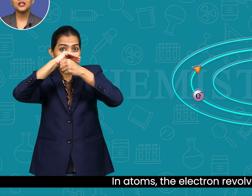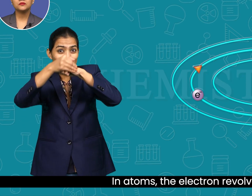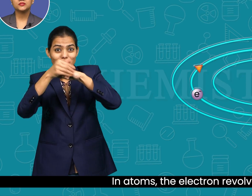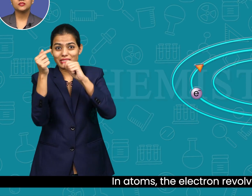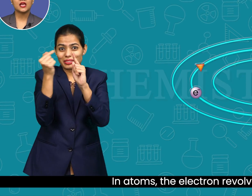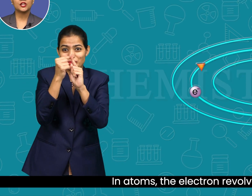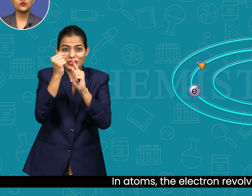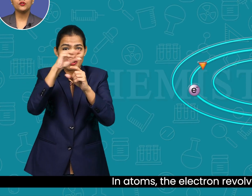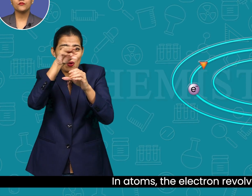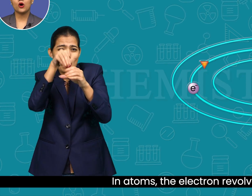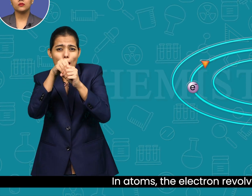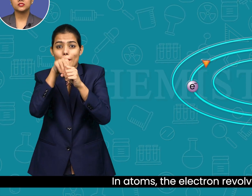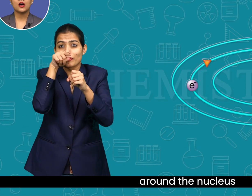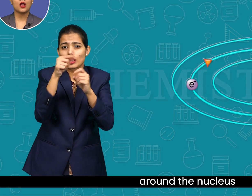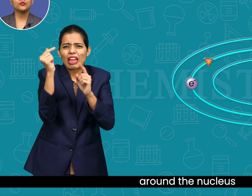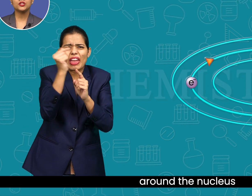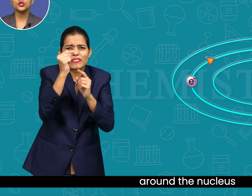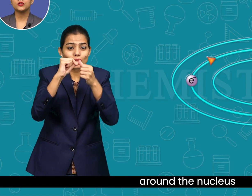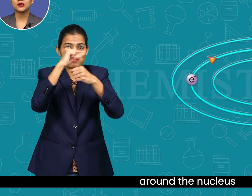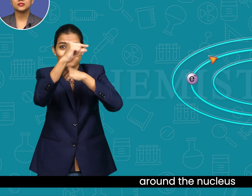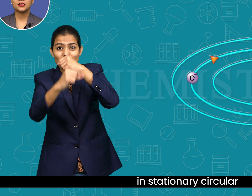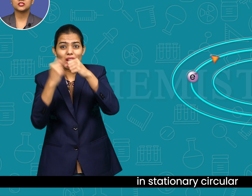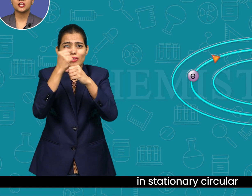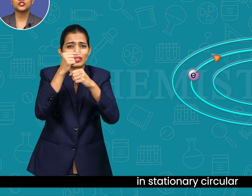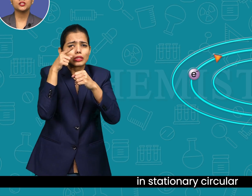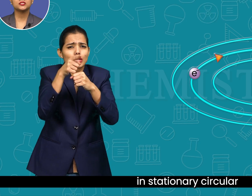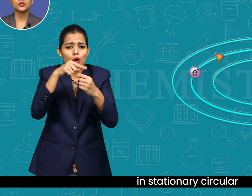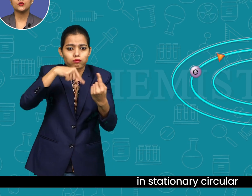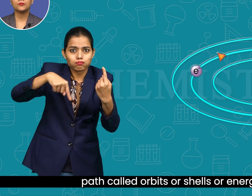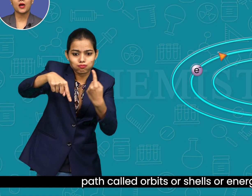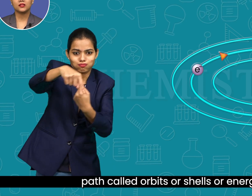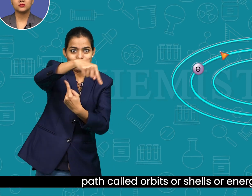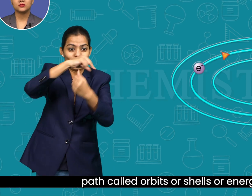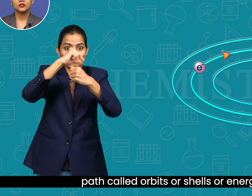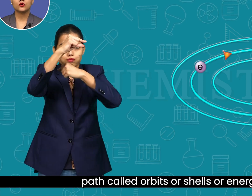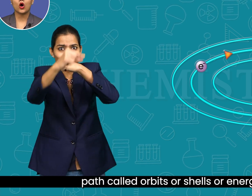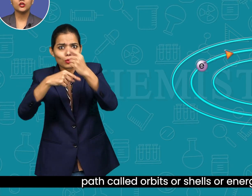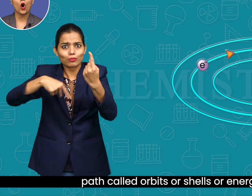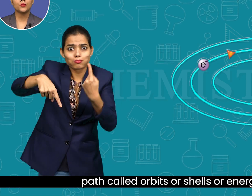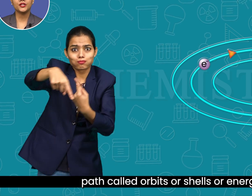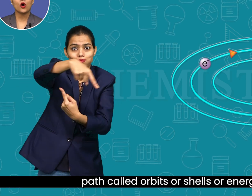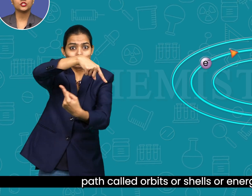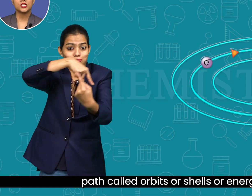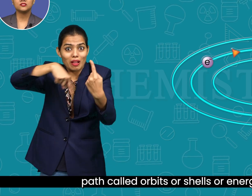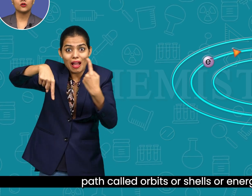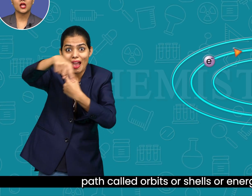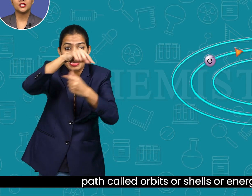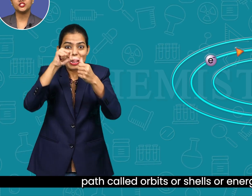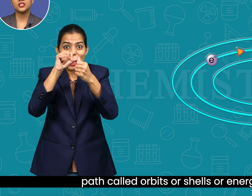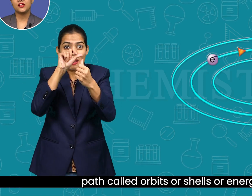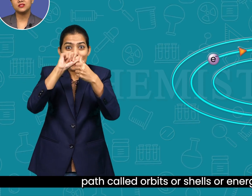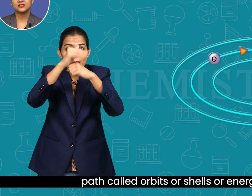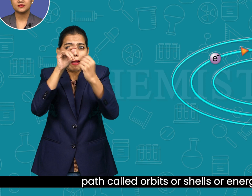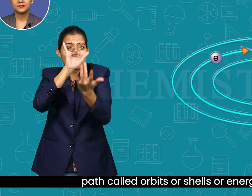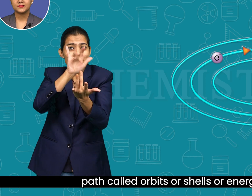in atoms, the electron revolves around the nucleus in stationary circular path called orbit or shells or